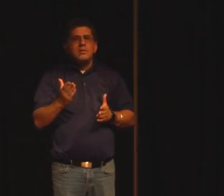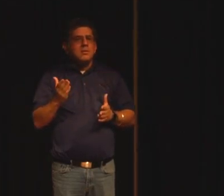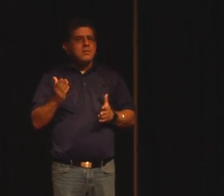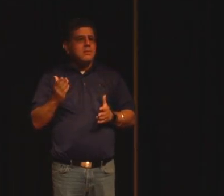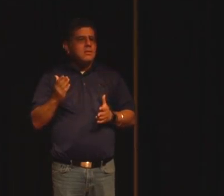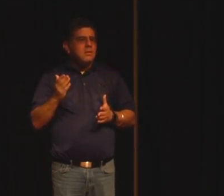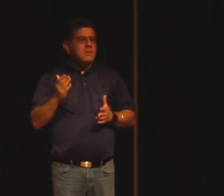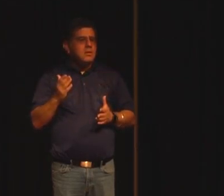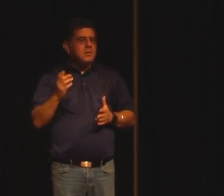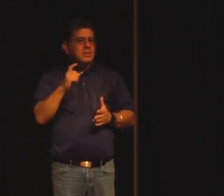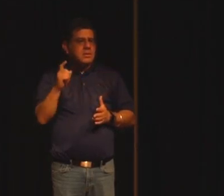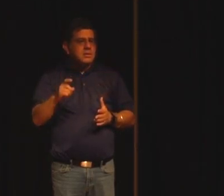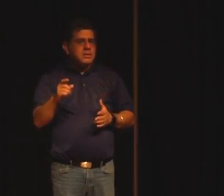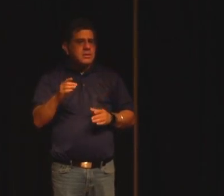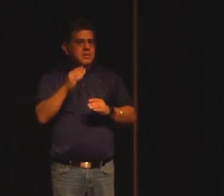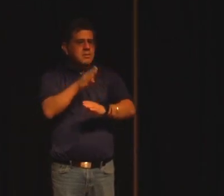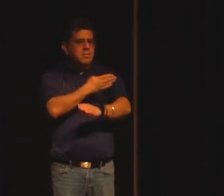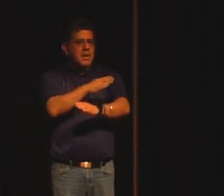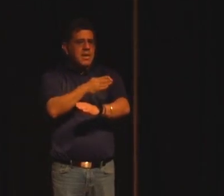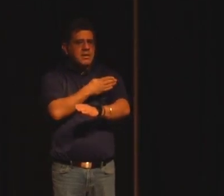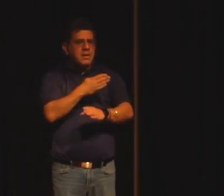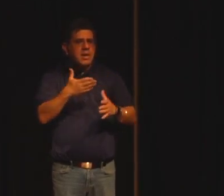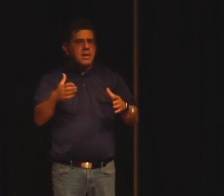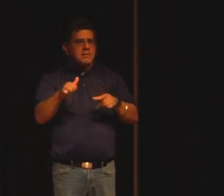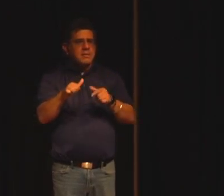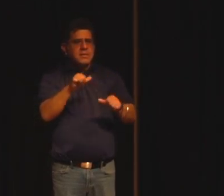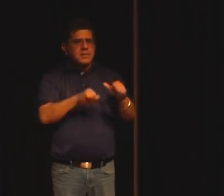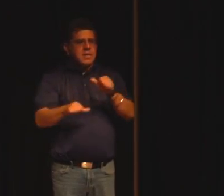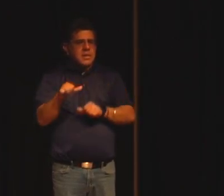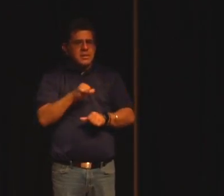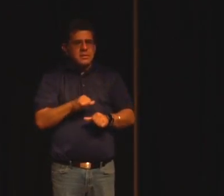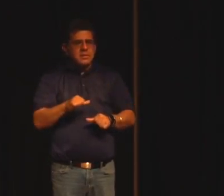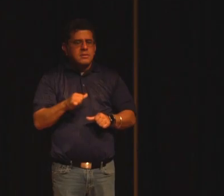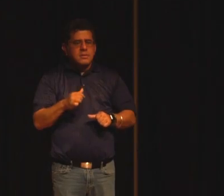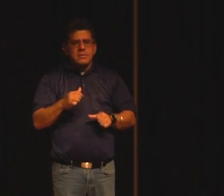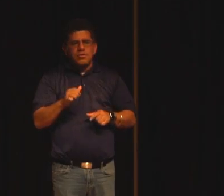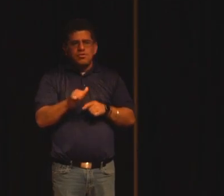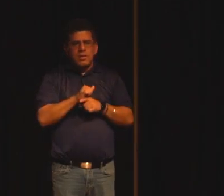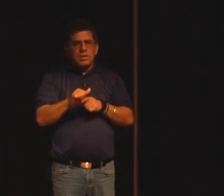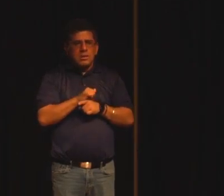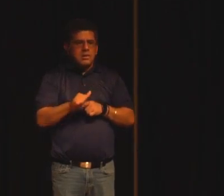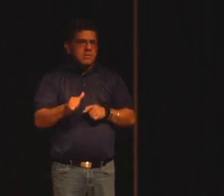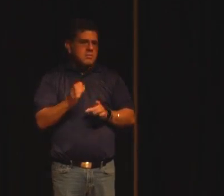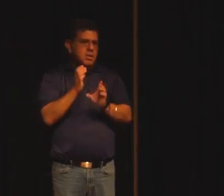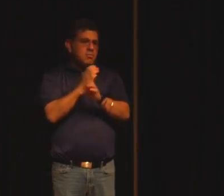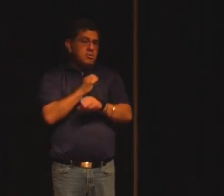band, but he's actually got a lot of science training. He may turn into a computer scientist someday, we'll see.